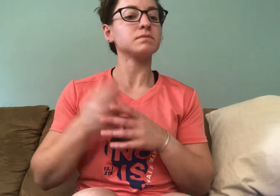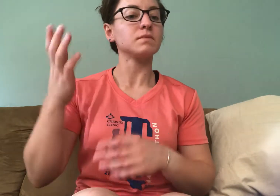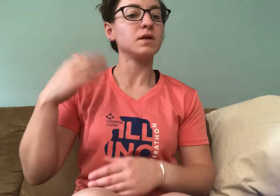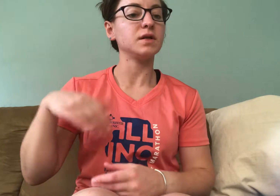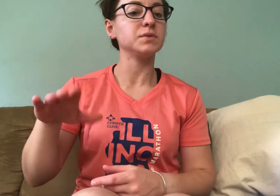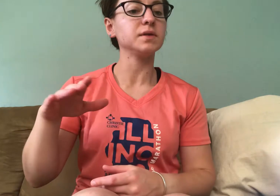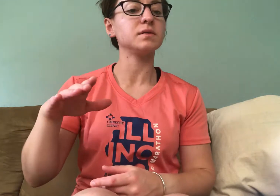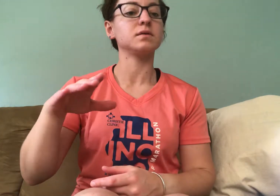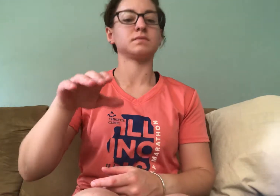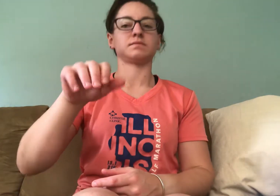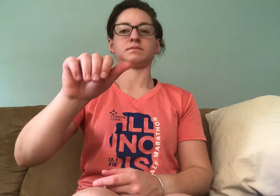Next one.